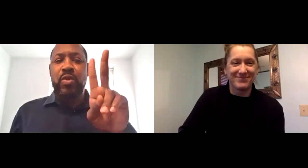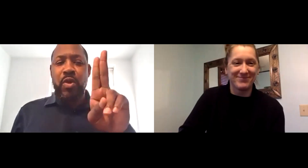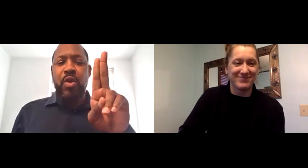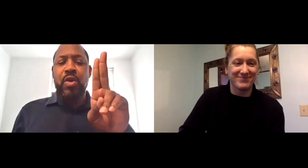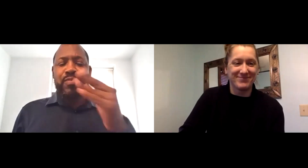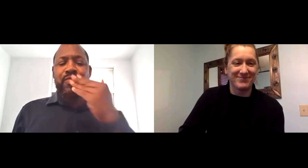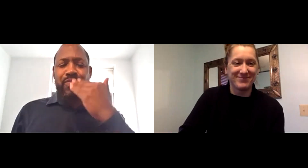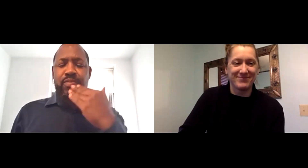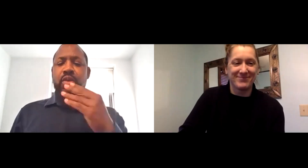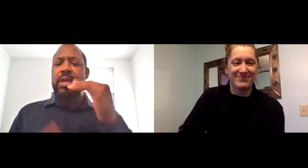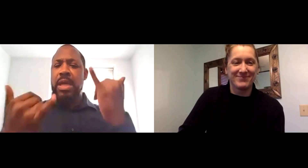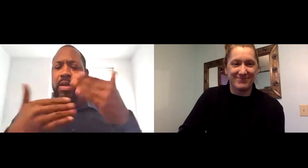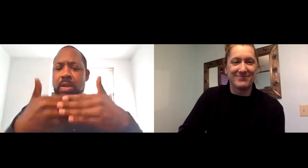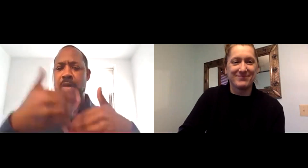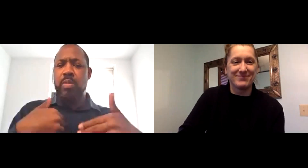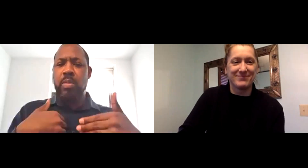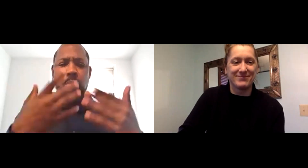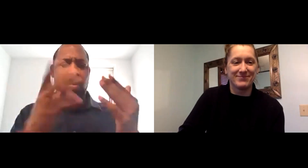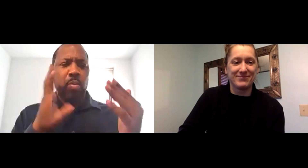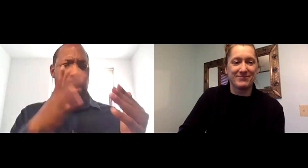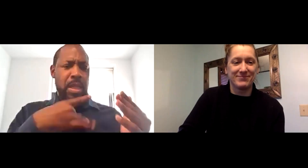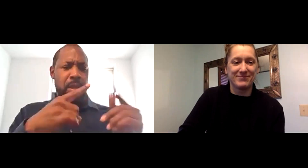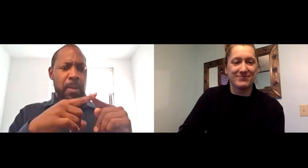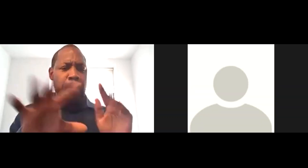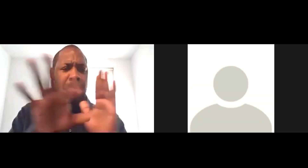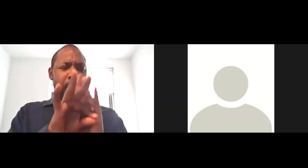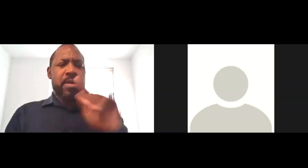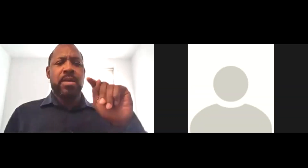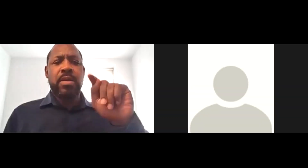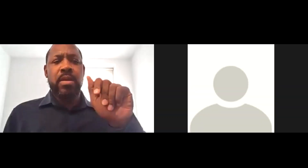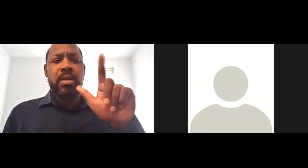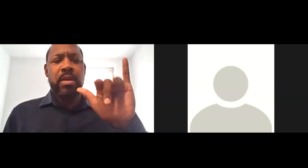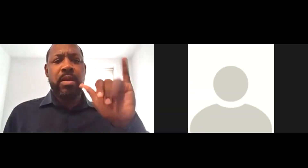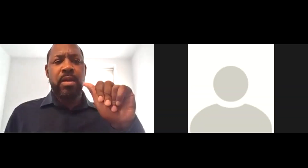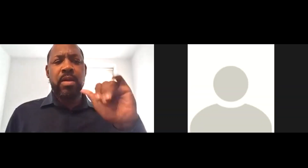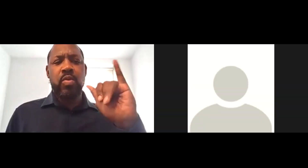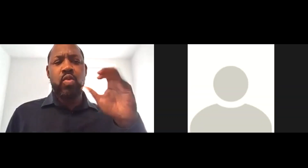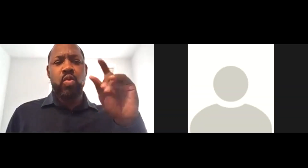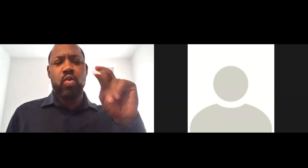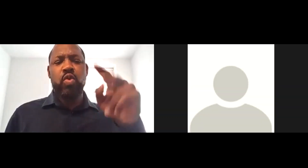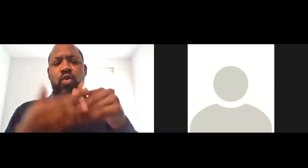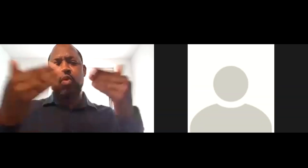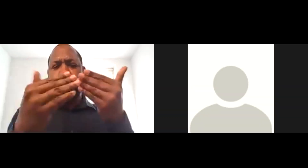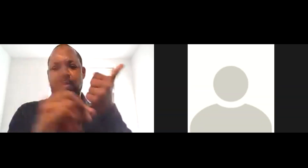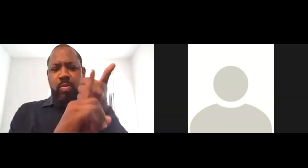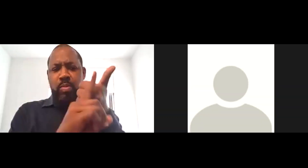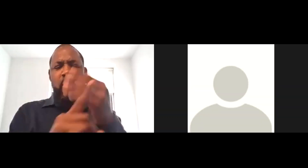be here and work with you. Thank you, Drew. Okay, next I'd like to hear from Talia,